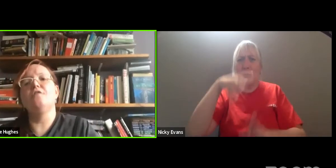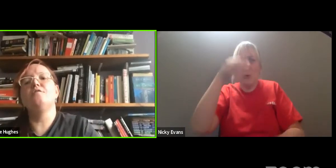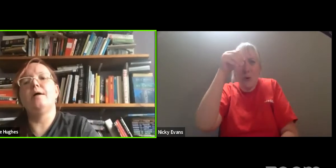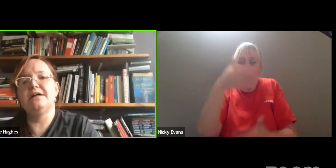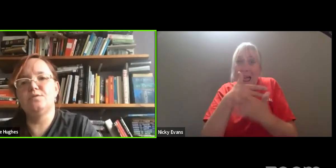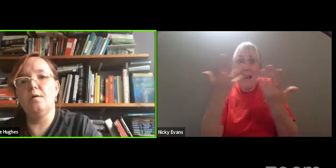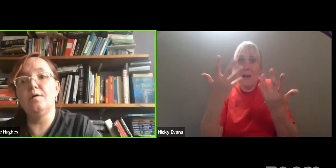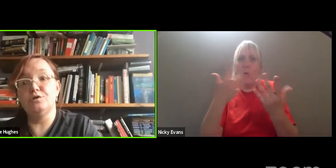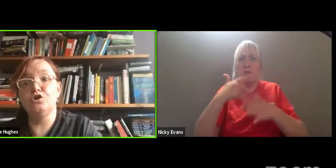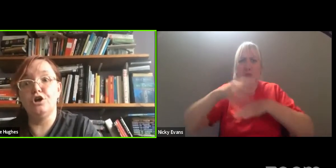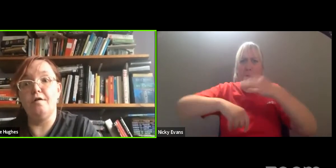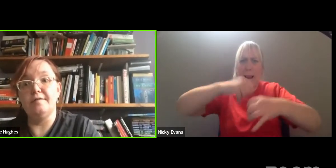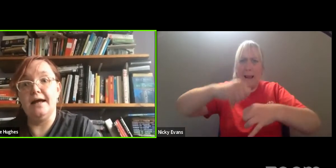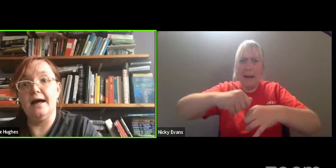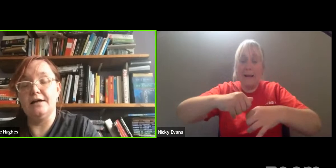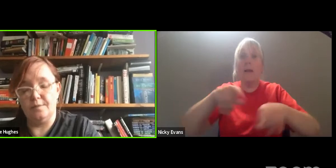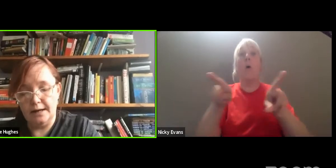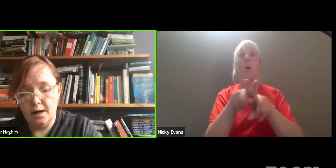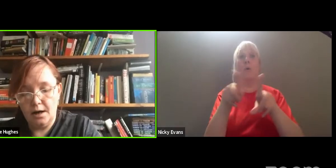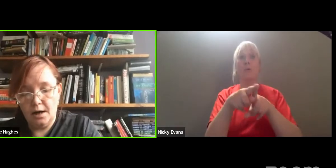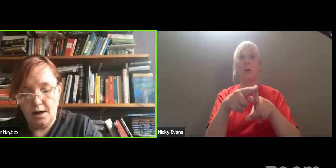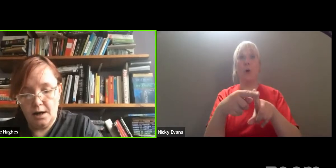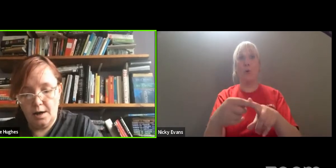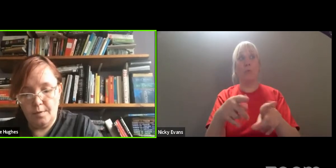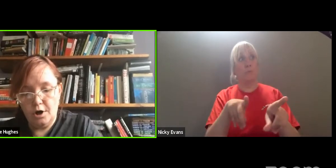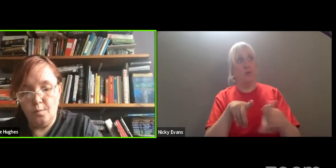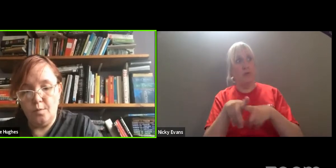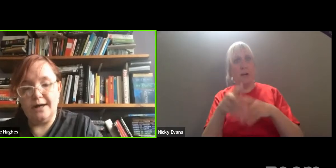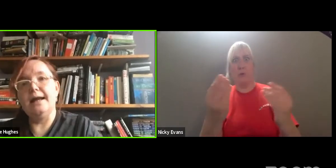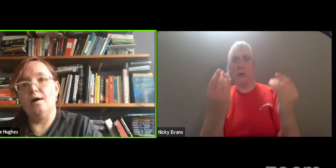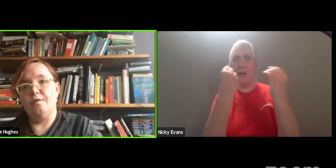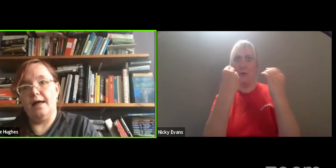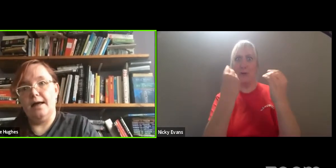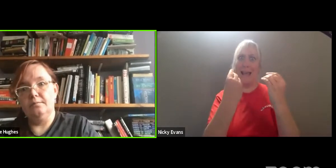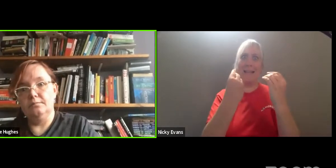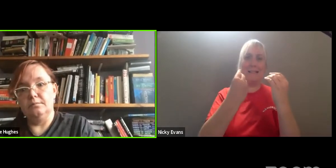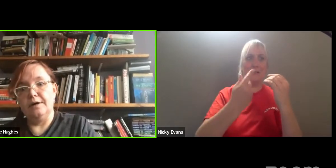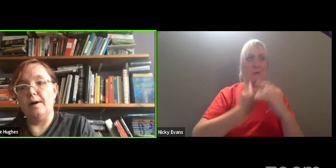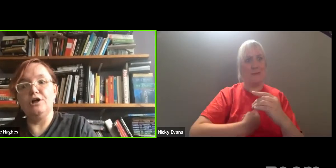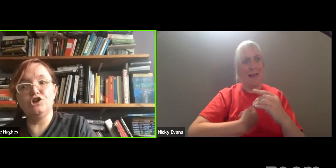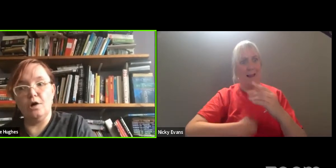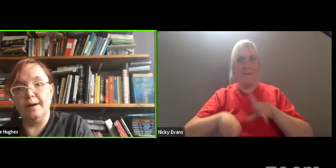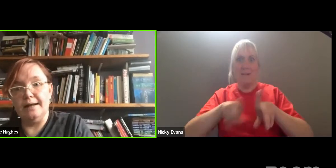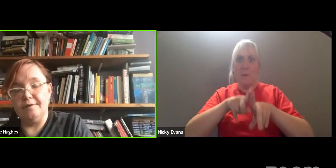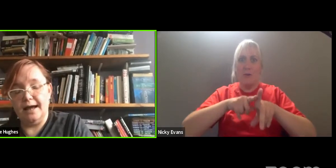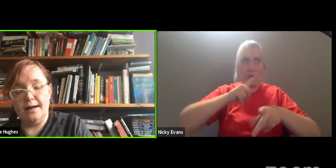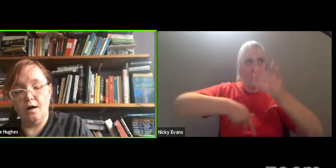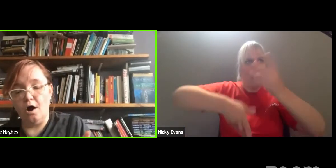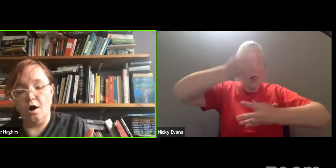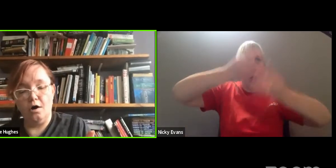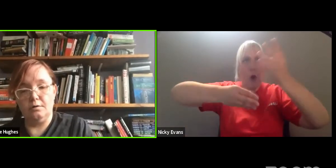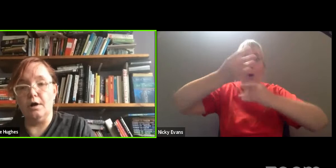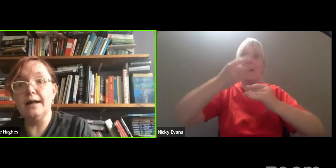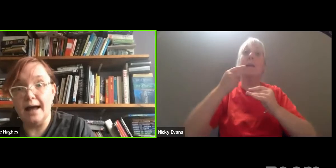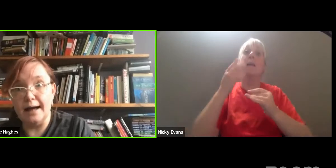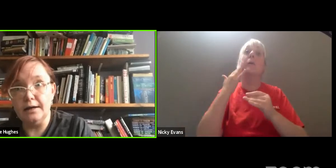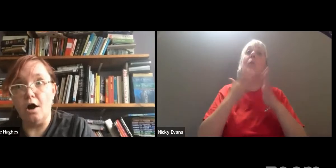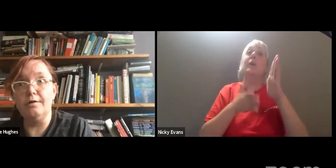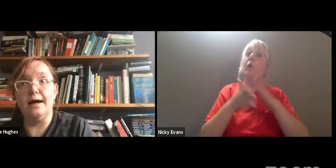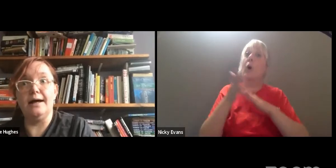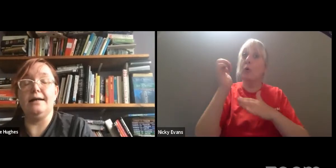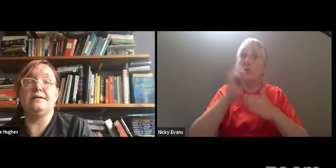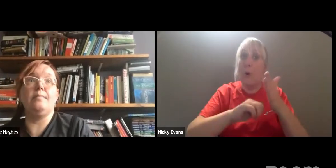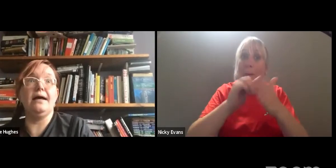educate yourself about it as well, which I'm sure you already are doing. But getting out there, while you're shopping if you can, or